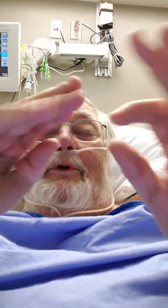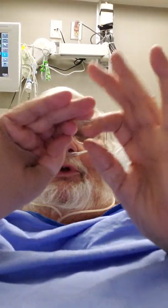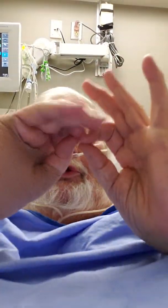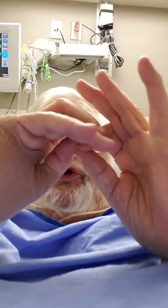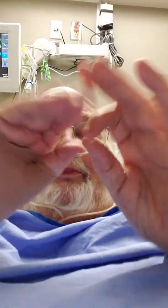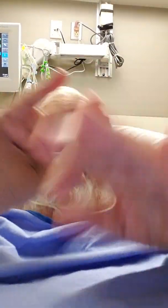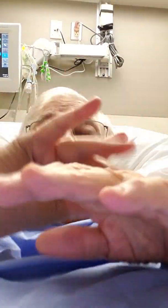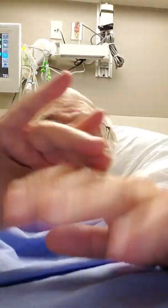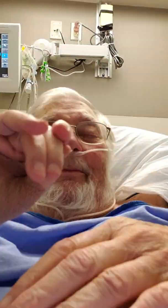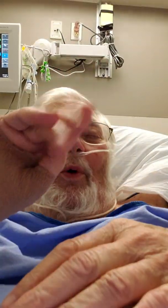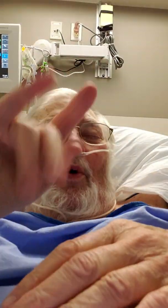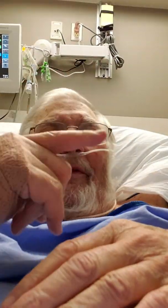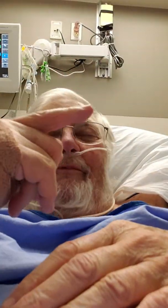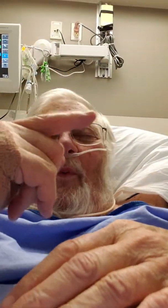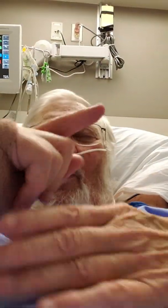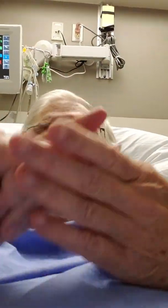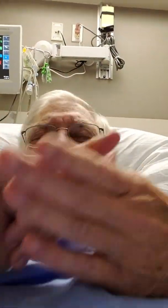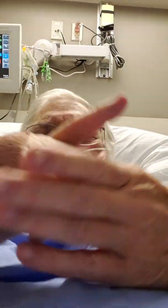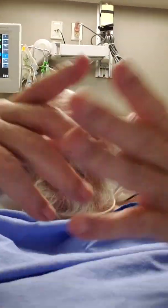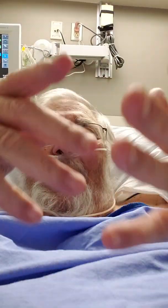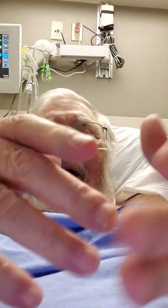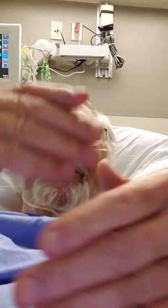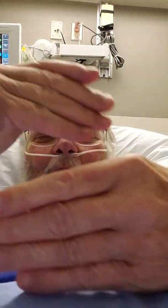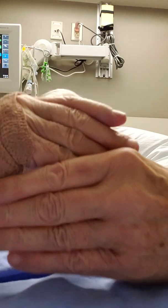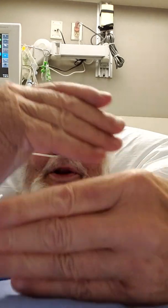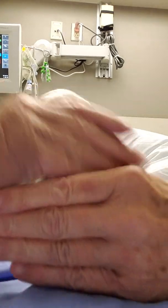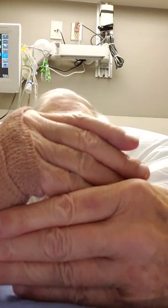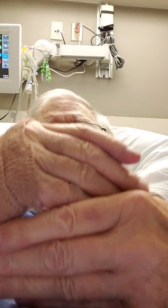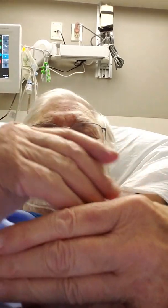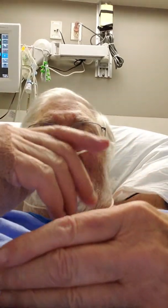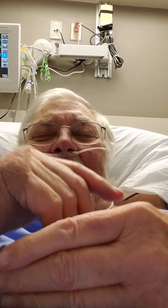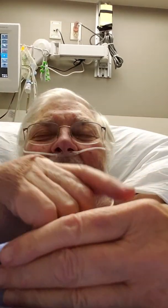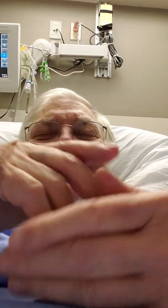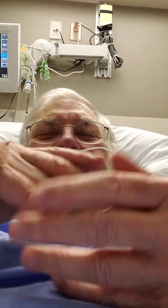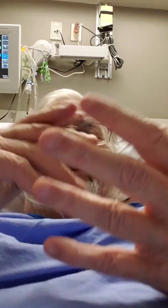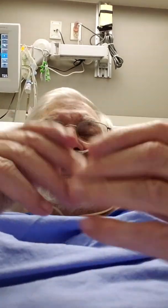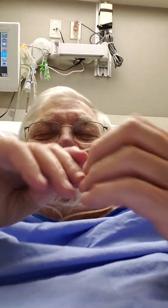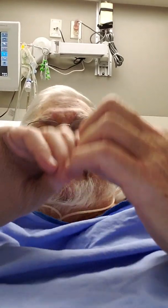Right. Interpreter was there, but only for 1 hour left window.